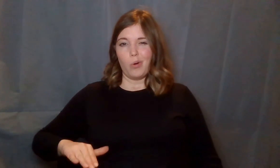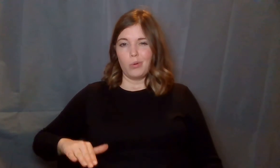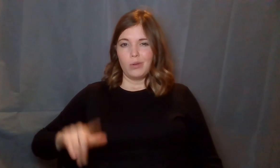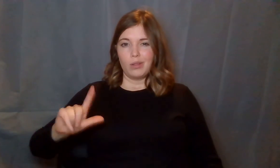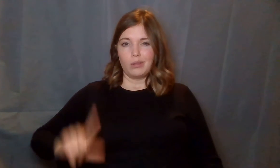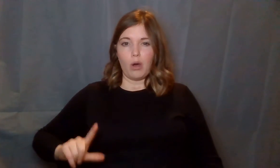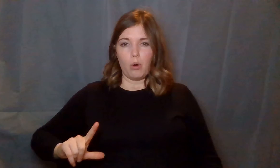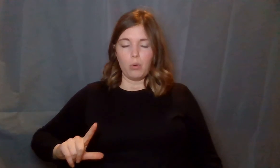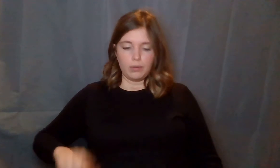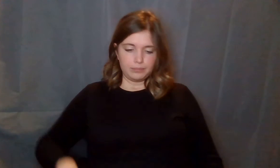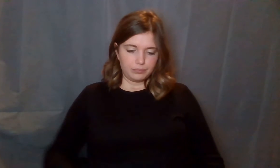low, low.